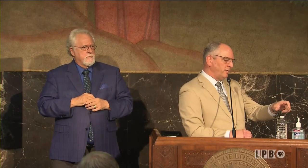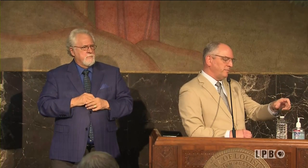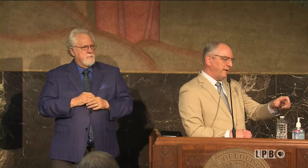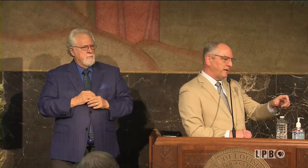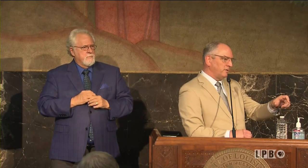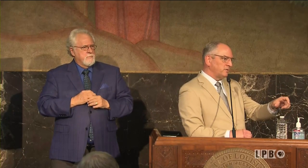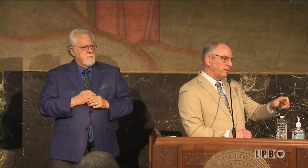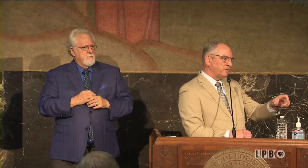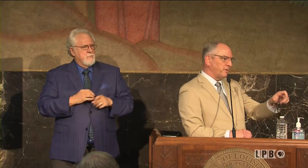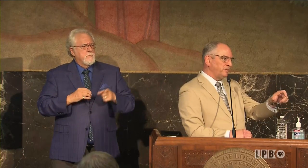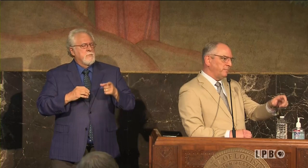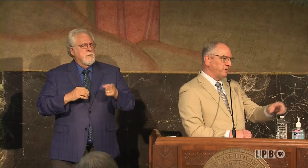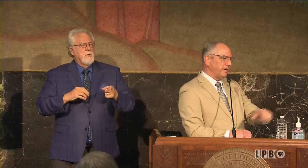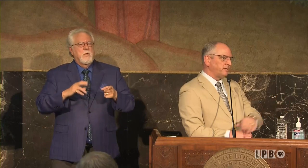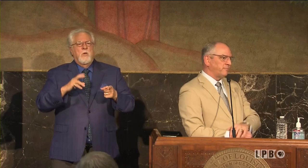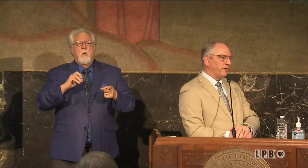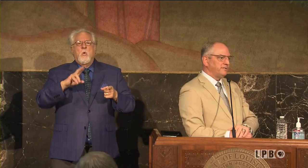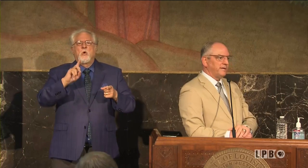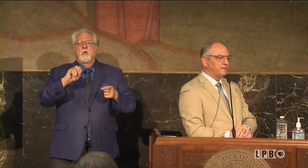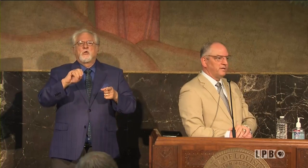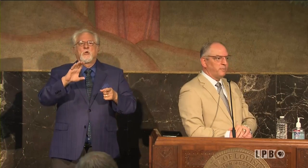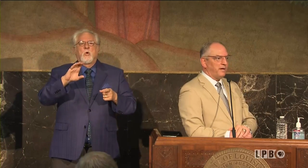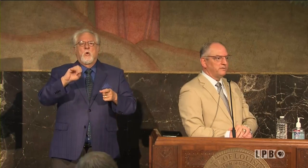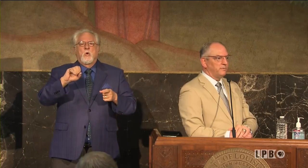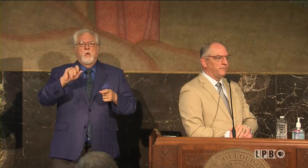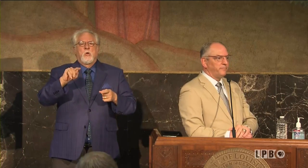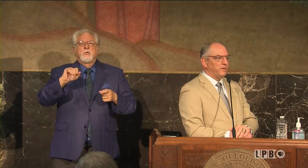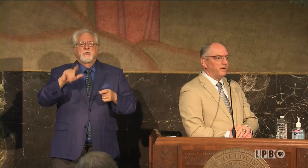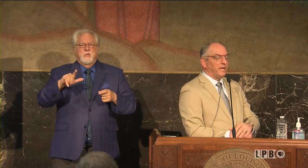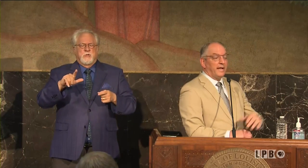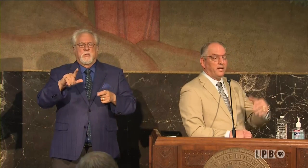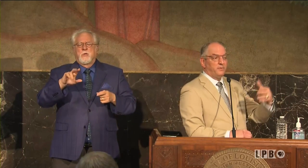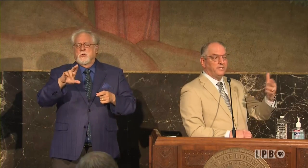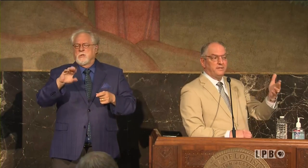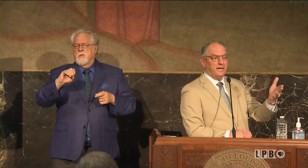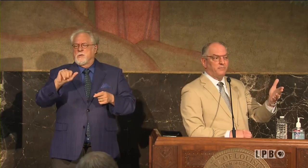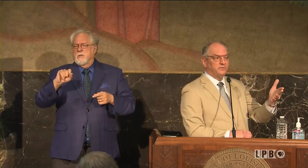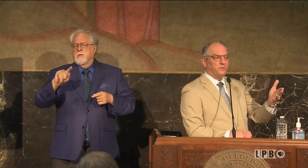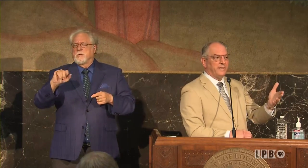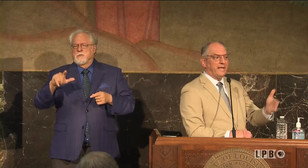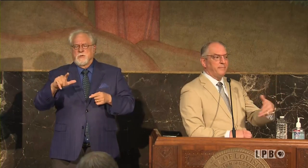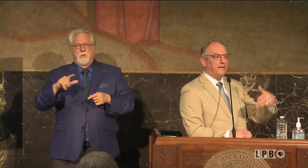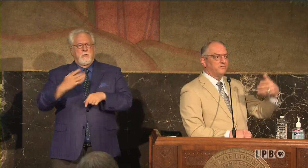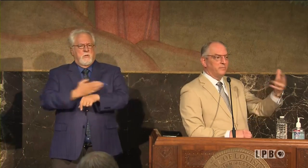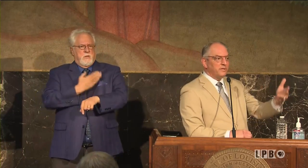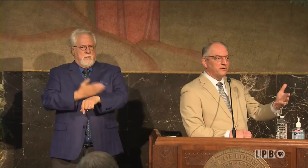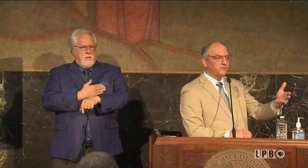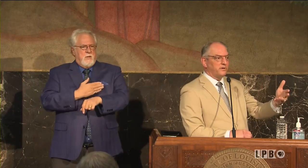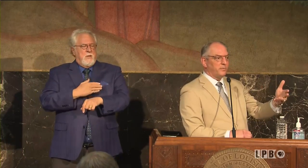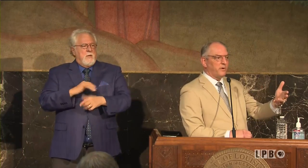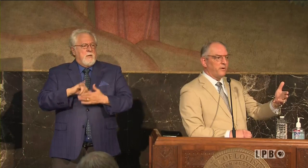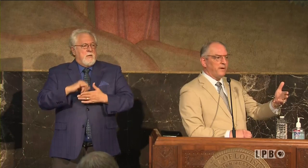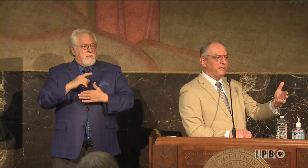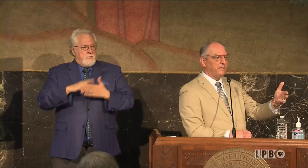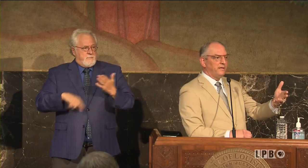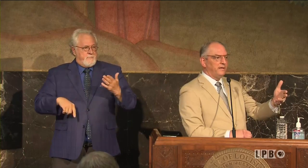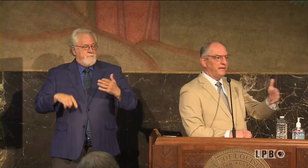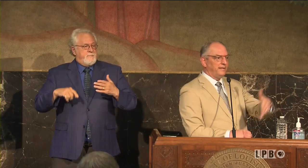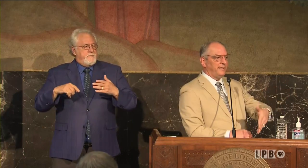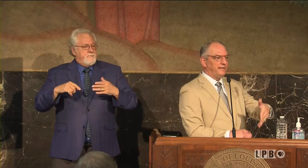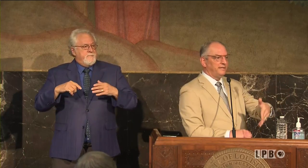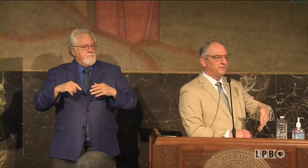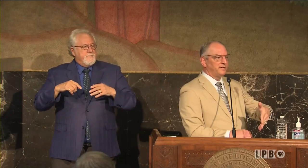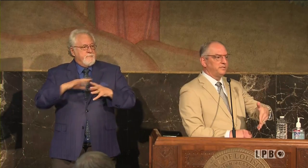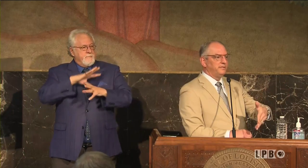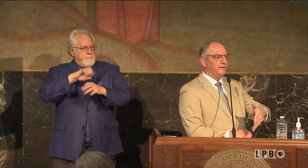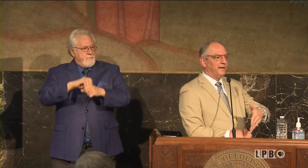do as many coastal restoration and protection projects as possible. And I know that was what animated some of the concern that we heard about